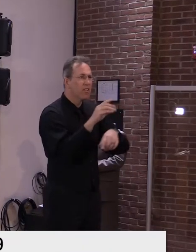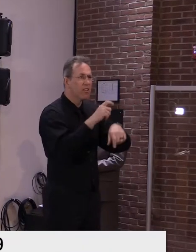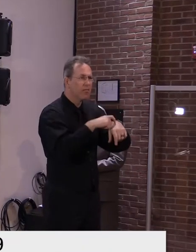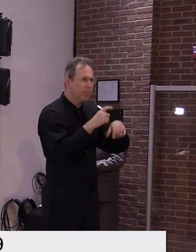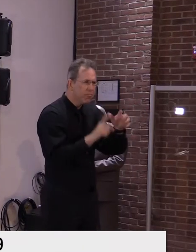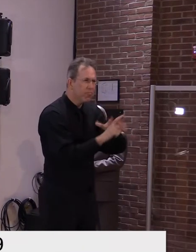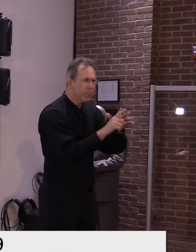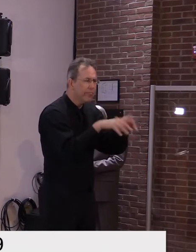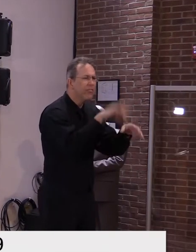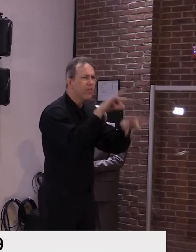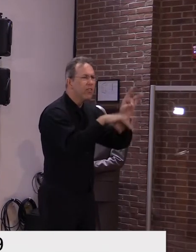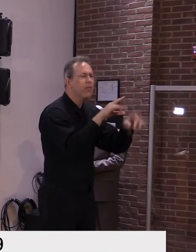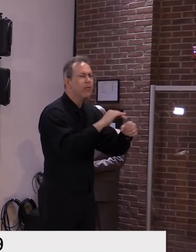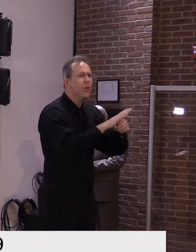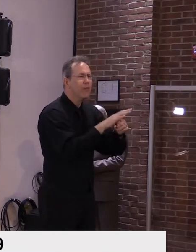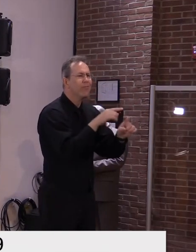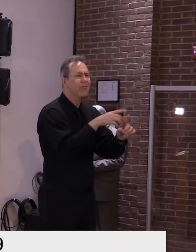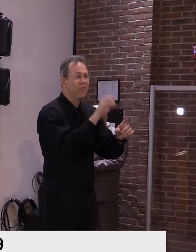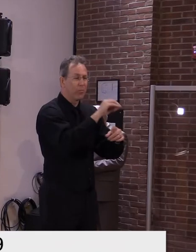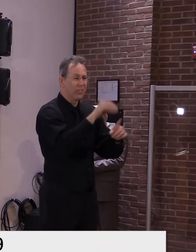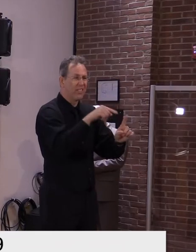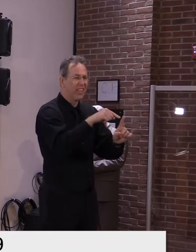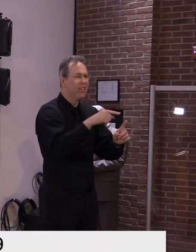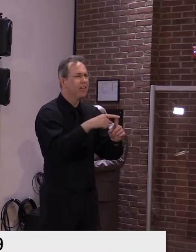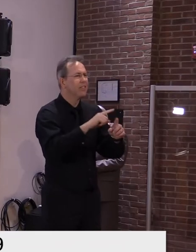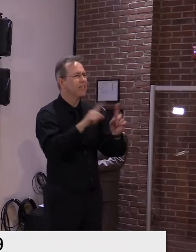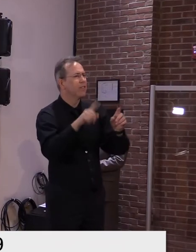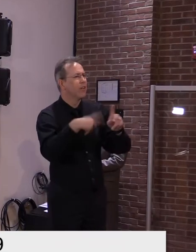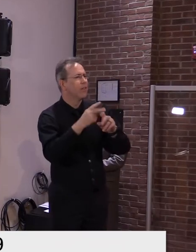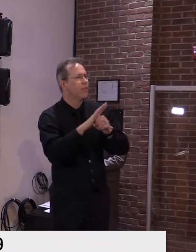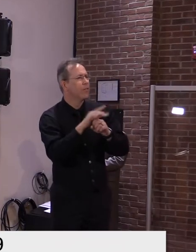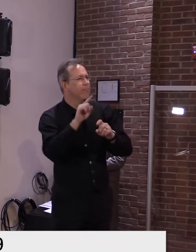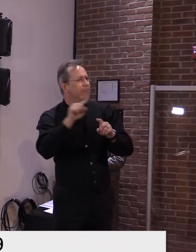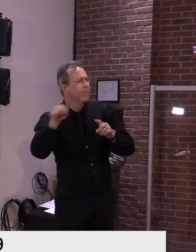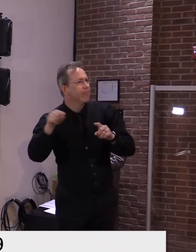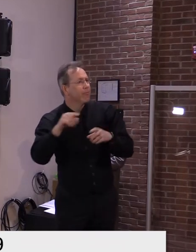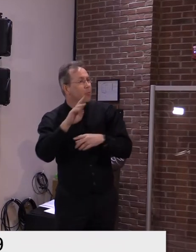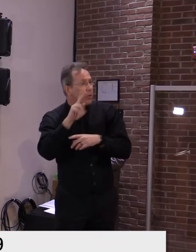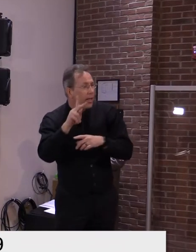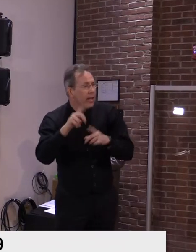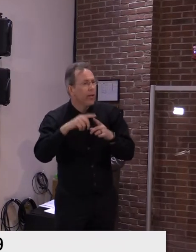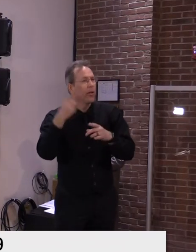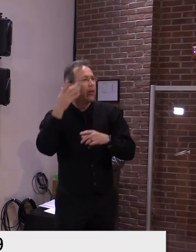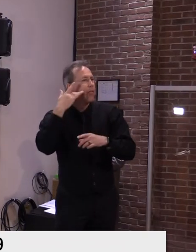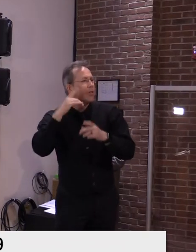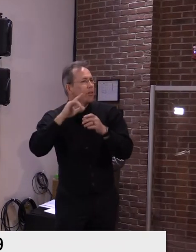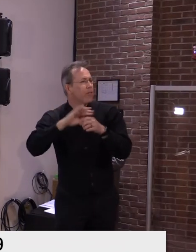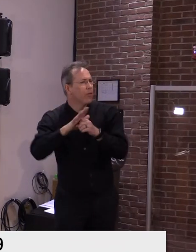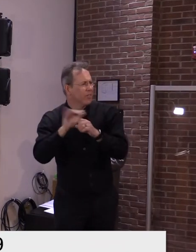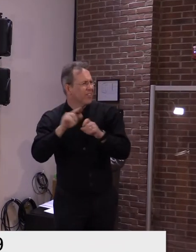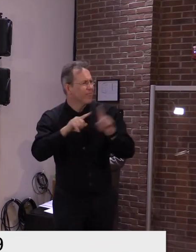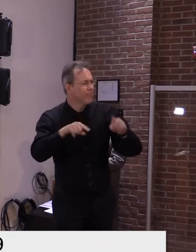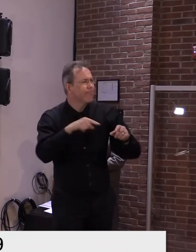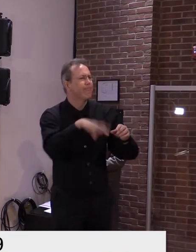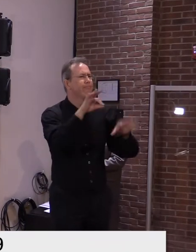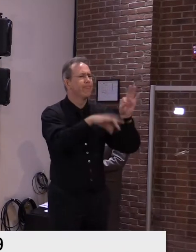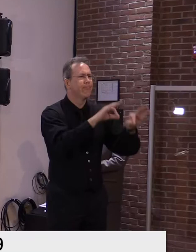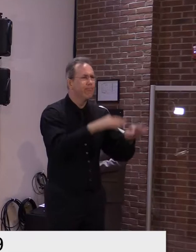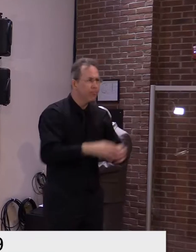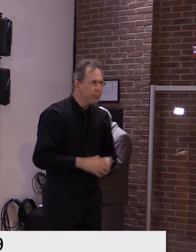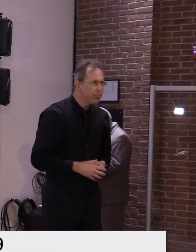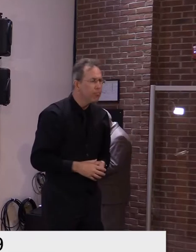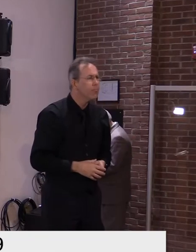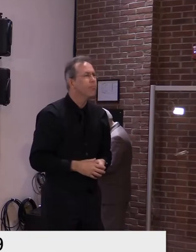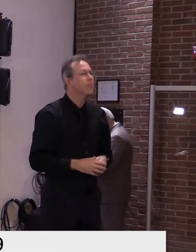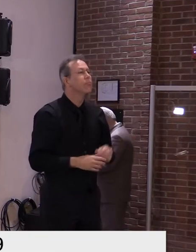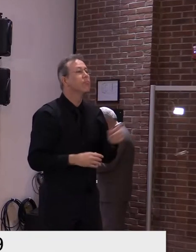CDC originally said through the month of March it's going to become the dominant strain. Now they're extending that a little bit over